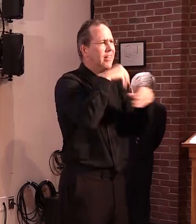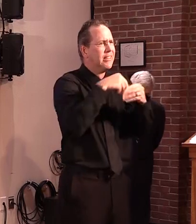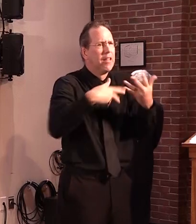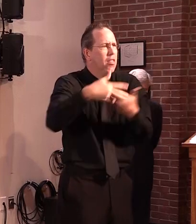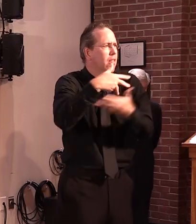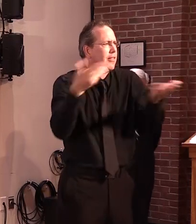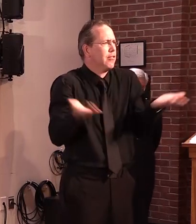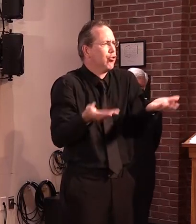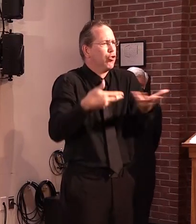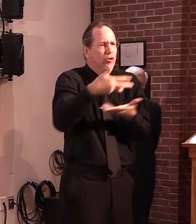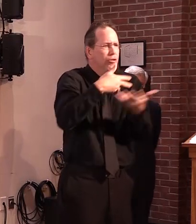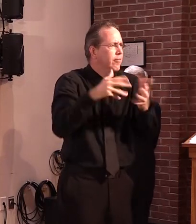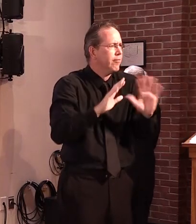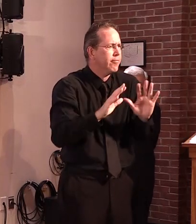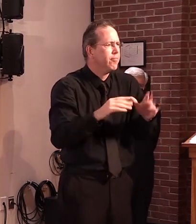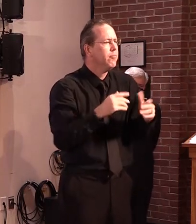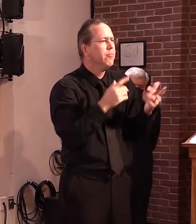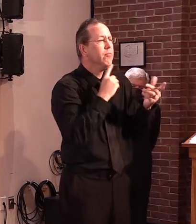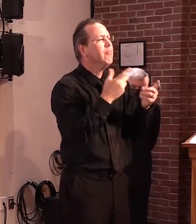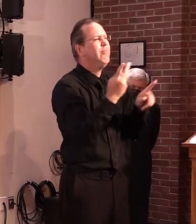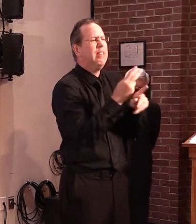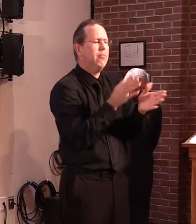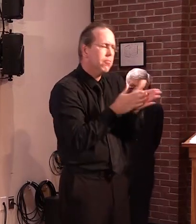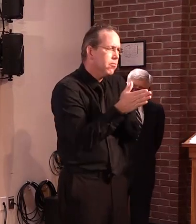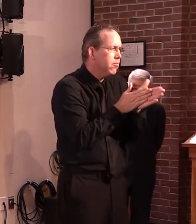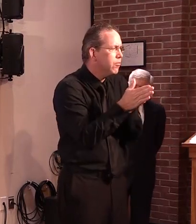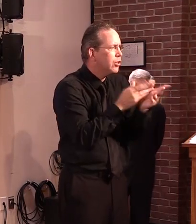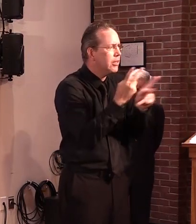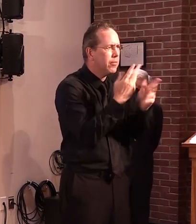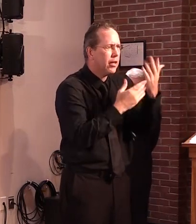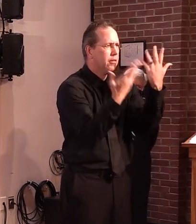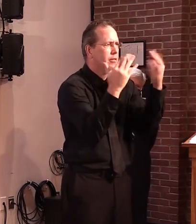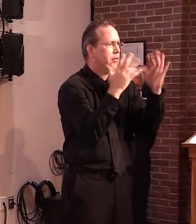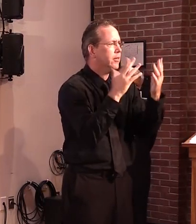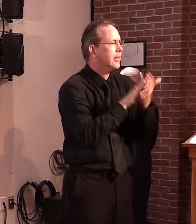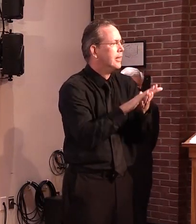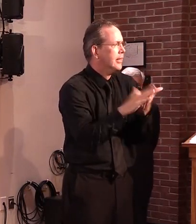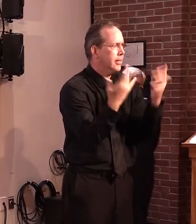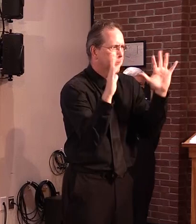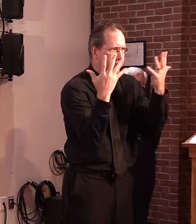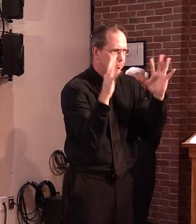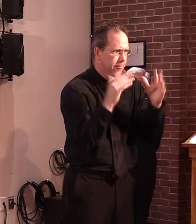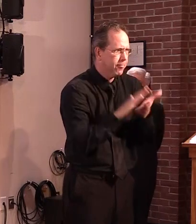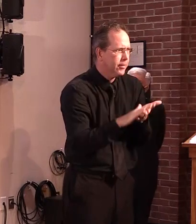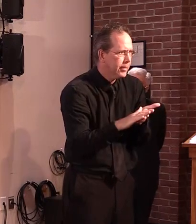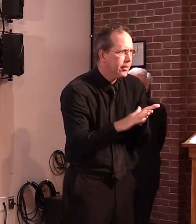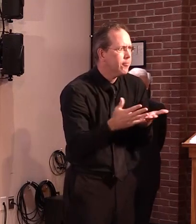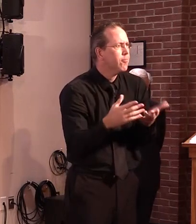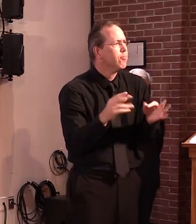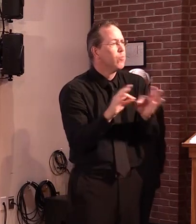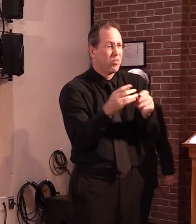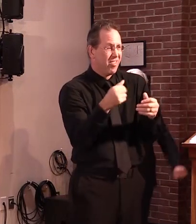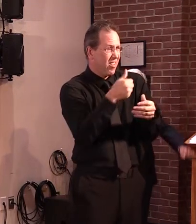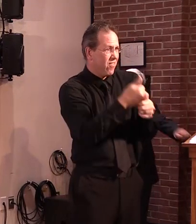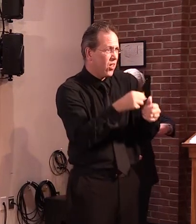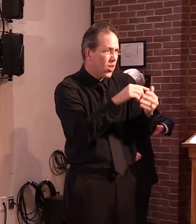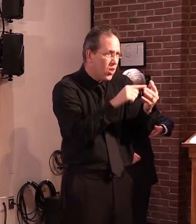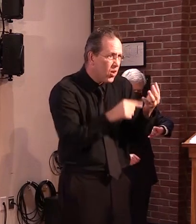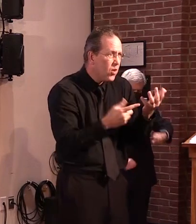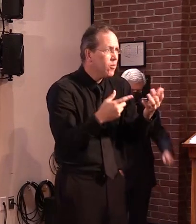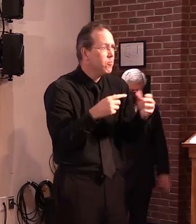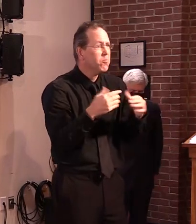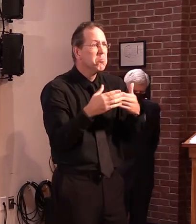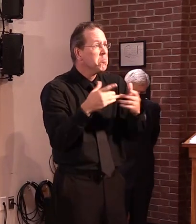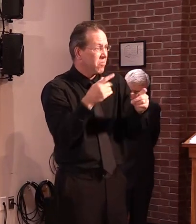in states with small numbers, like Vermont, and they work in states with big numbers, like